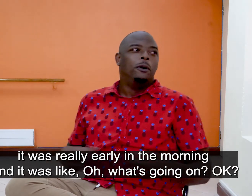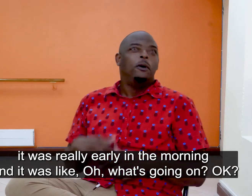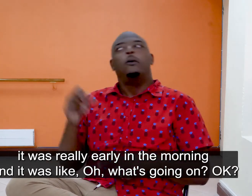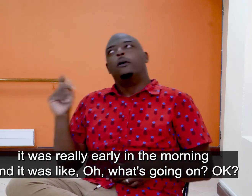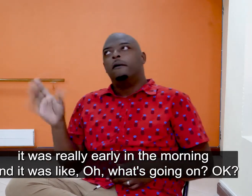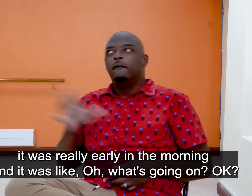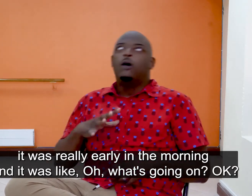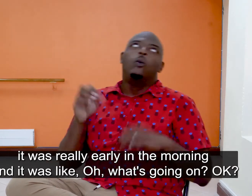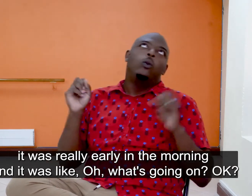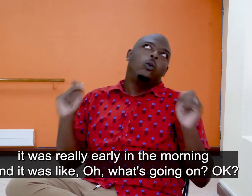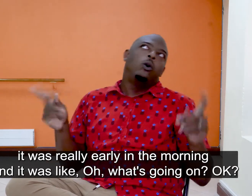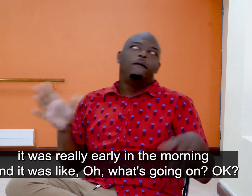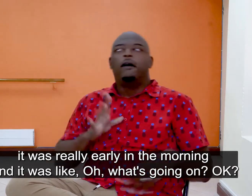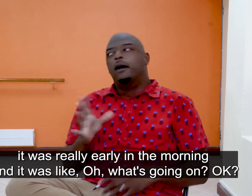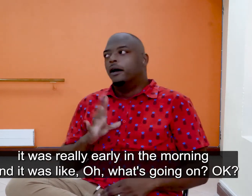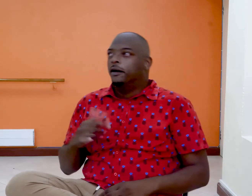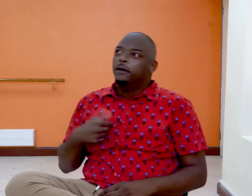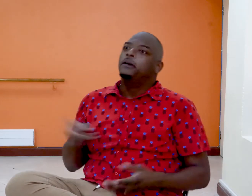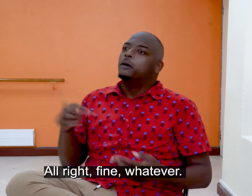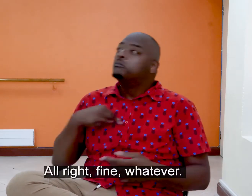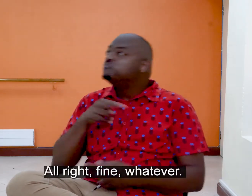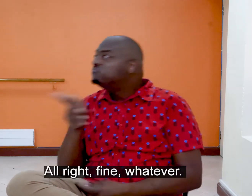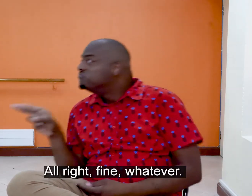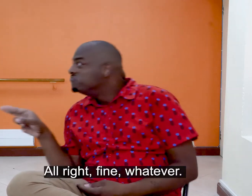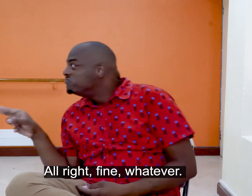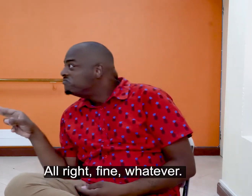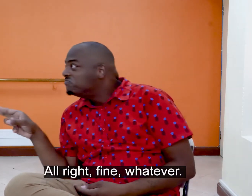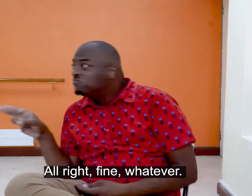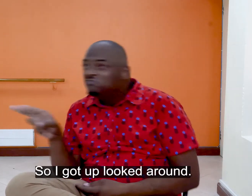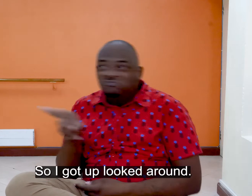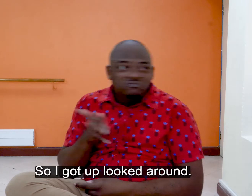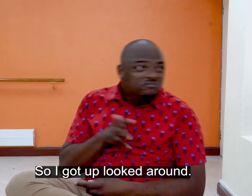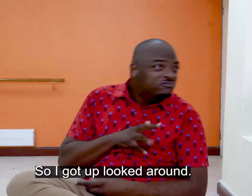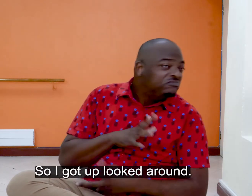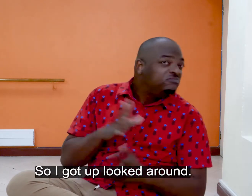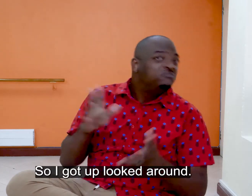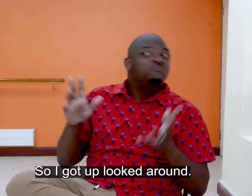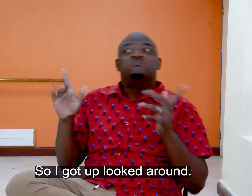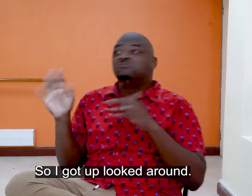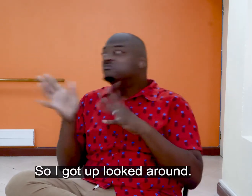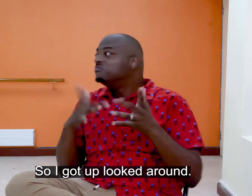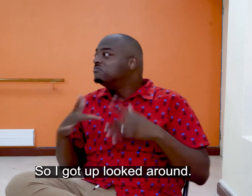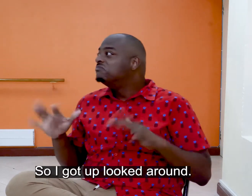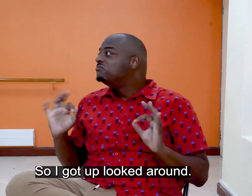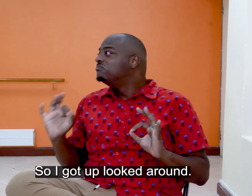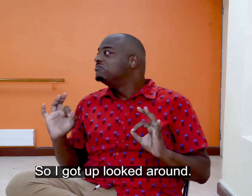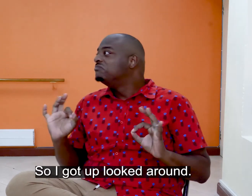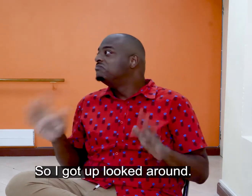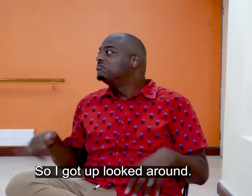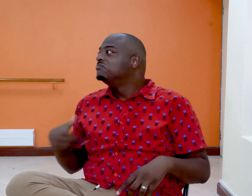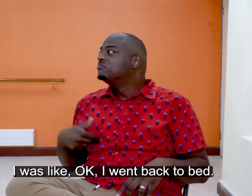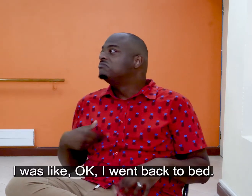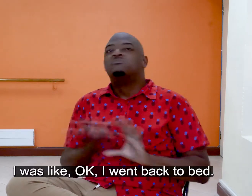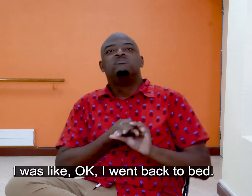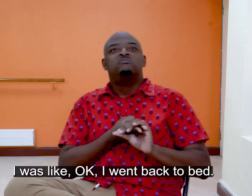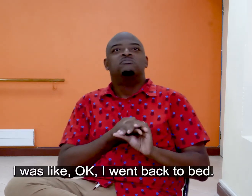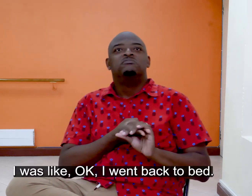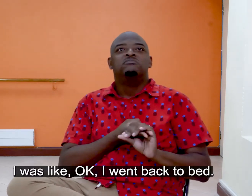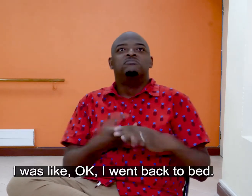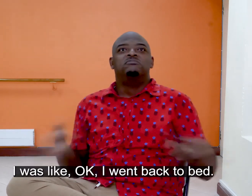like, what's going on? Okay, all right, fine, whatever. So I got up, looked around. I was like, okay, went back